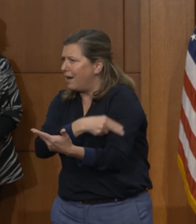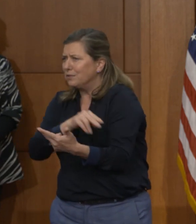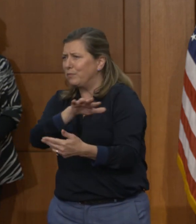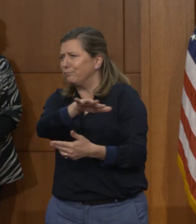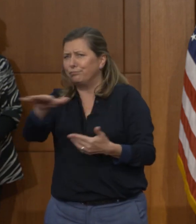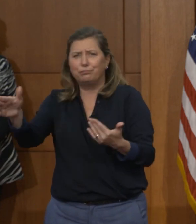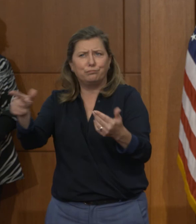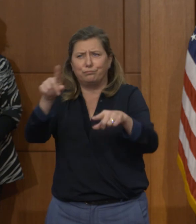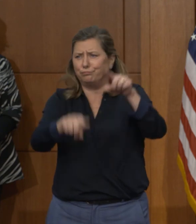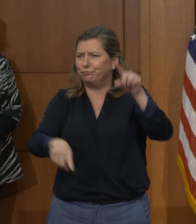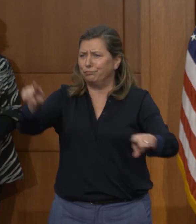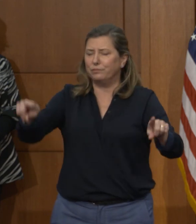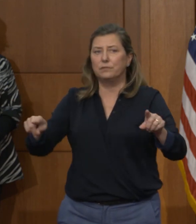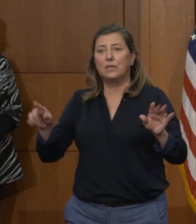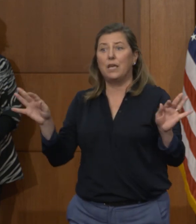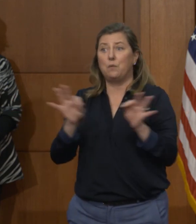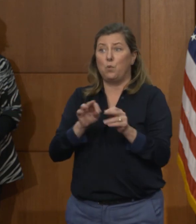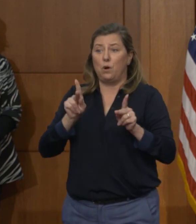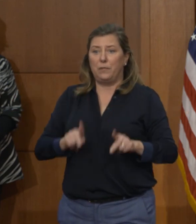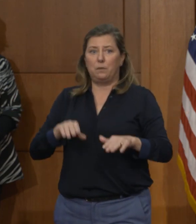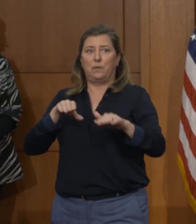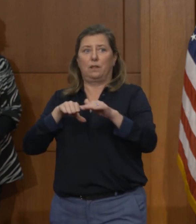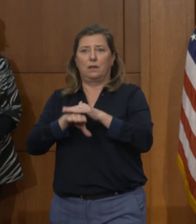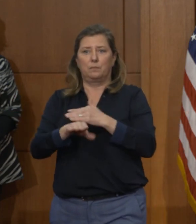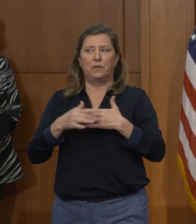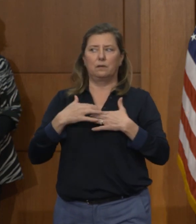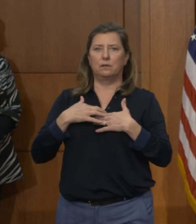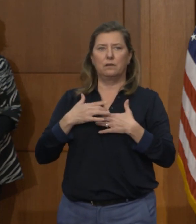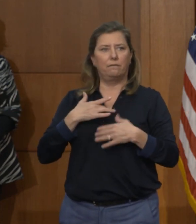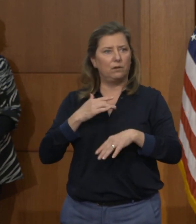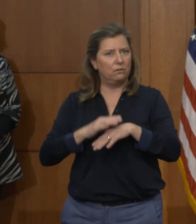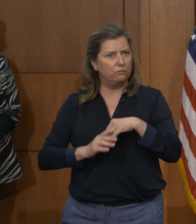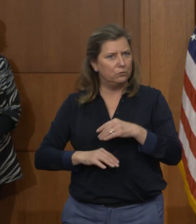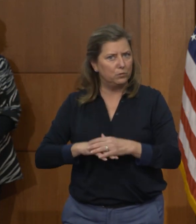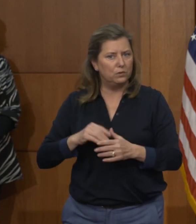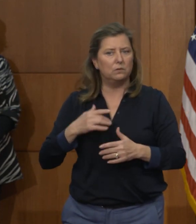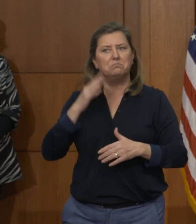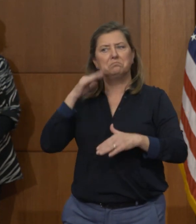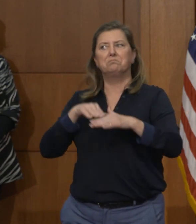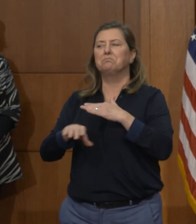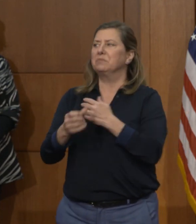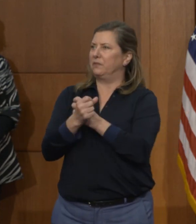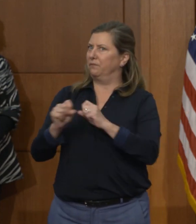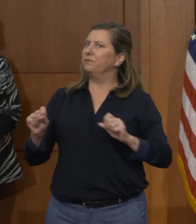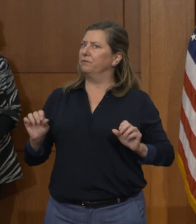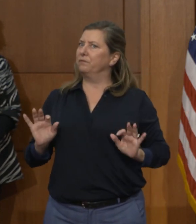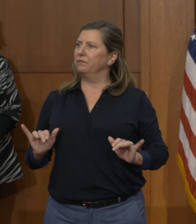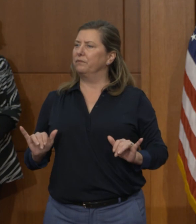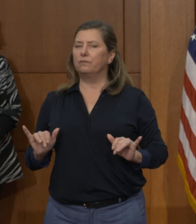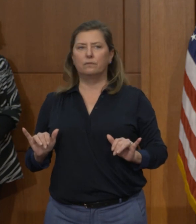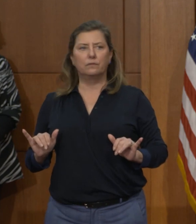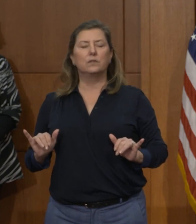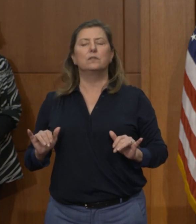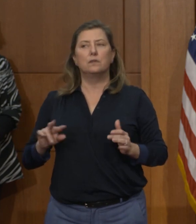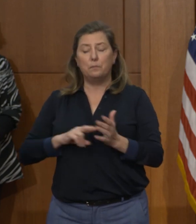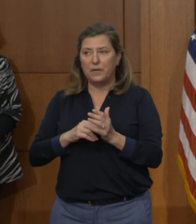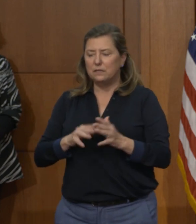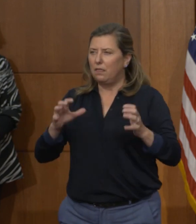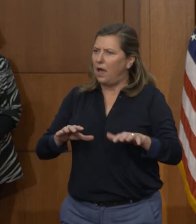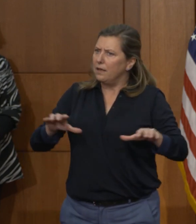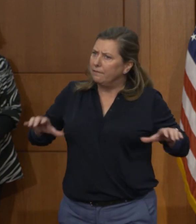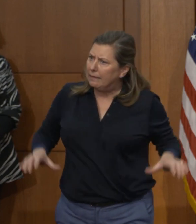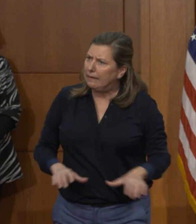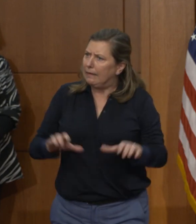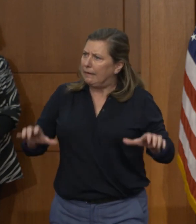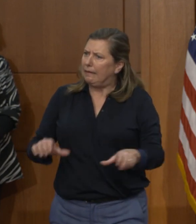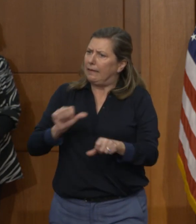consumers feel safe and comfortable that when they come into that place of business, they're safe. And so there's a lot of effort that's going into really working